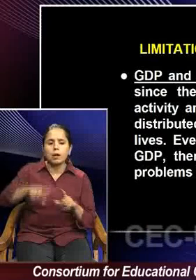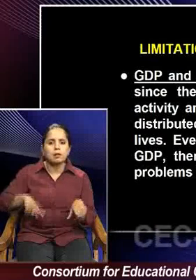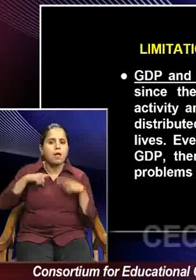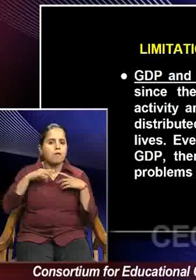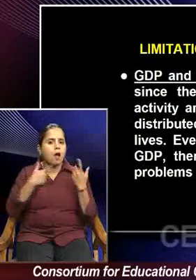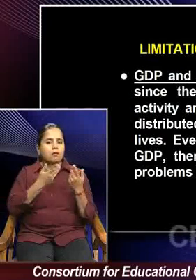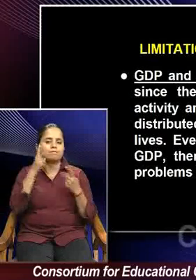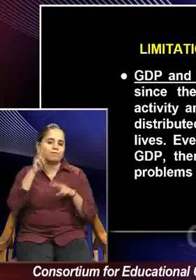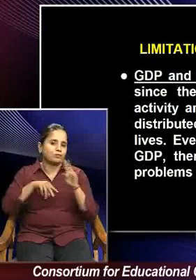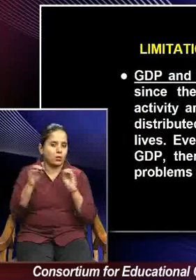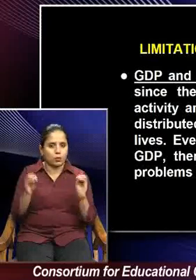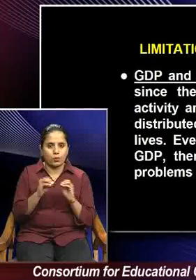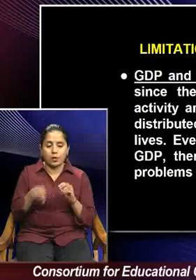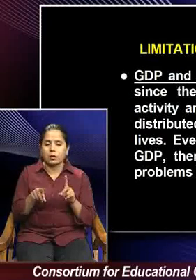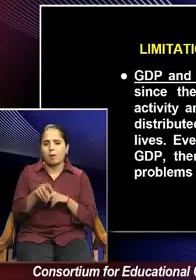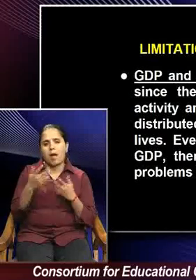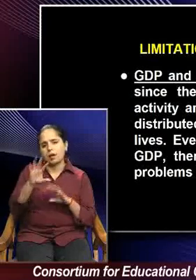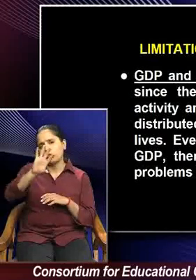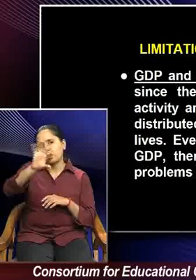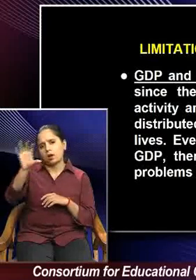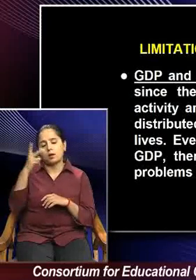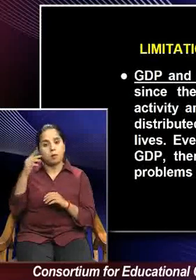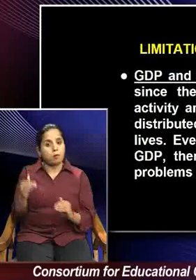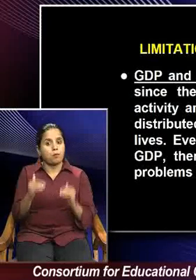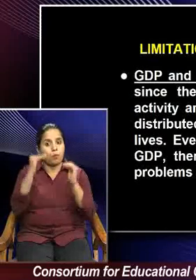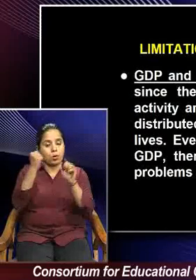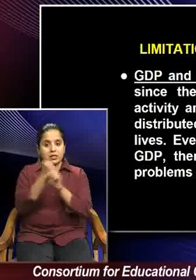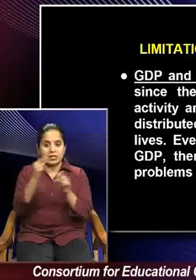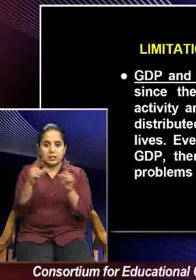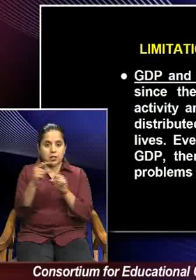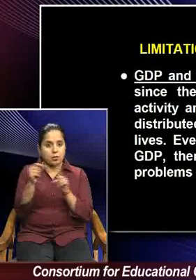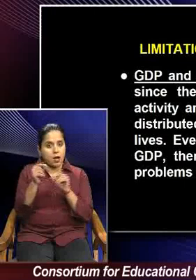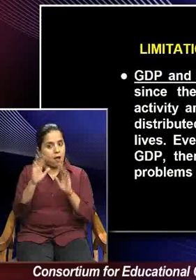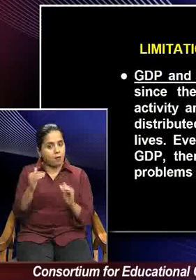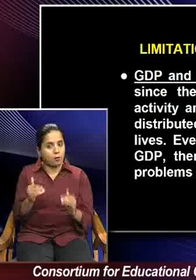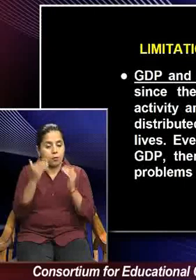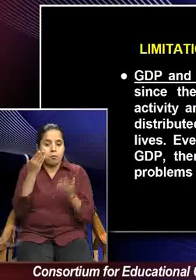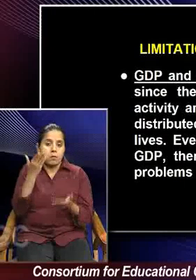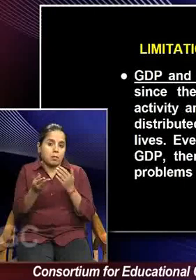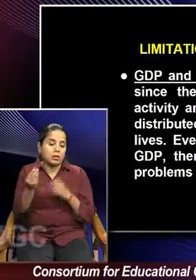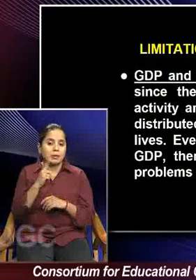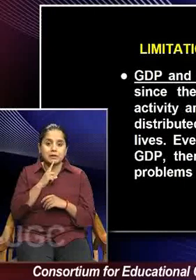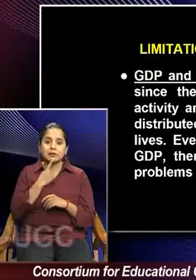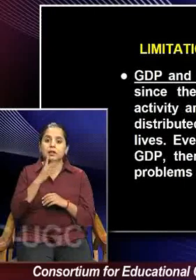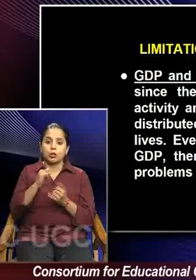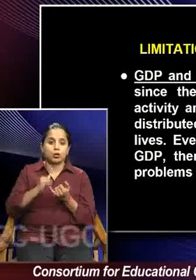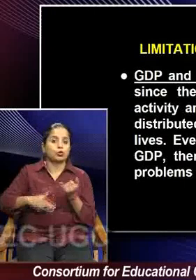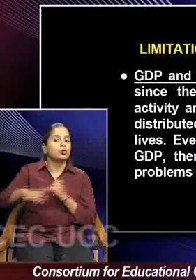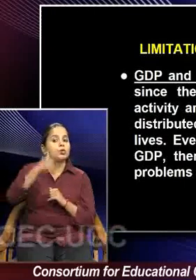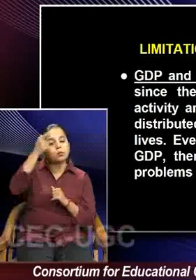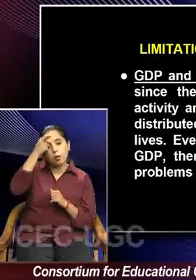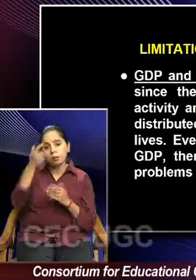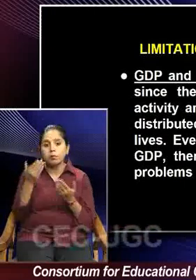lives. Even in a nation with a high GDP, there may be serious social